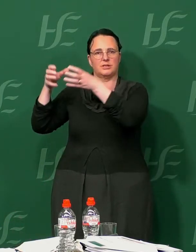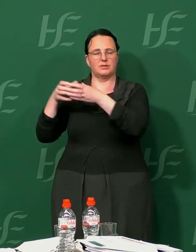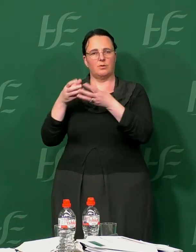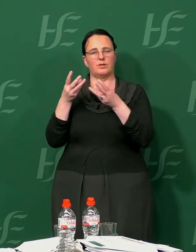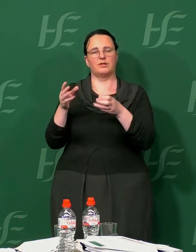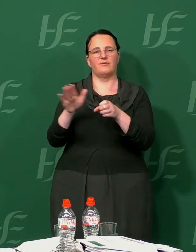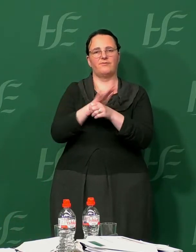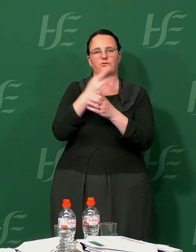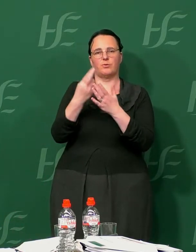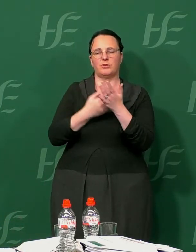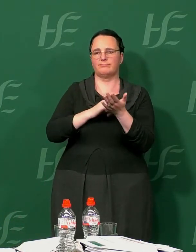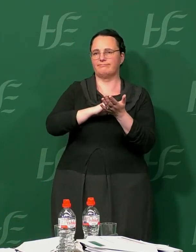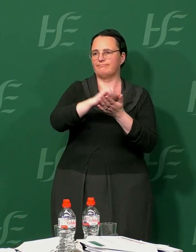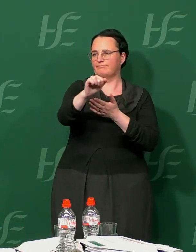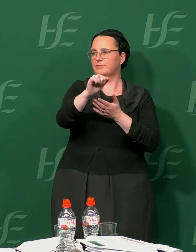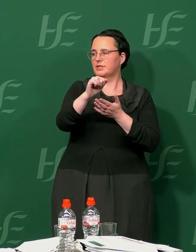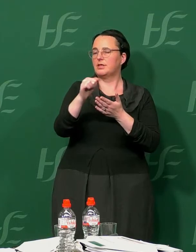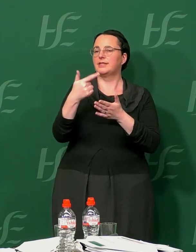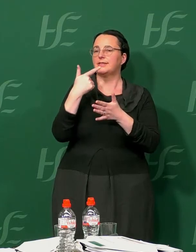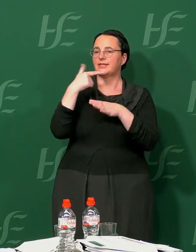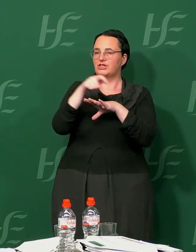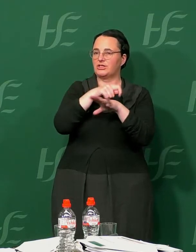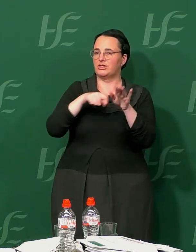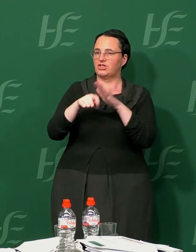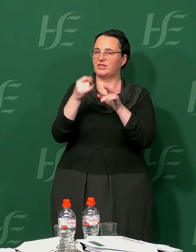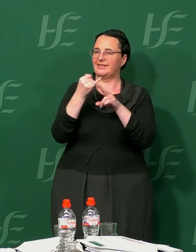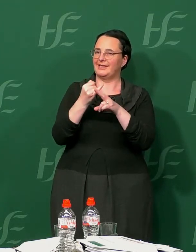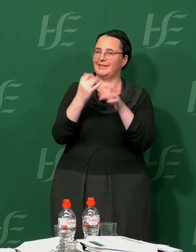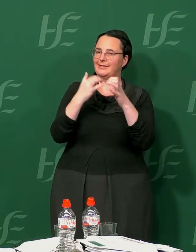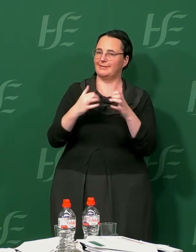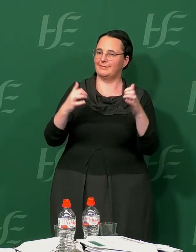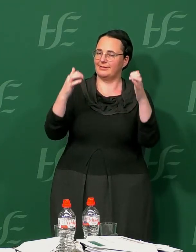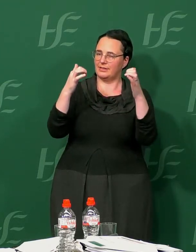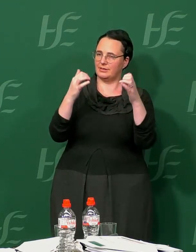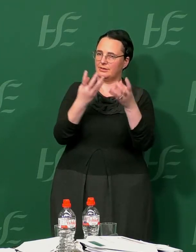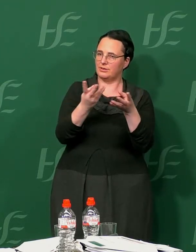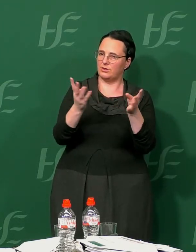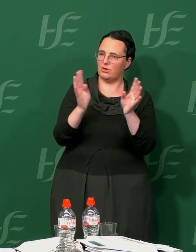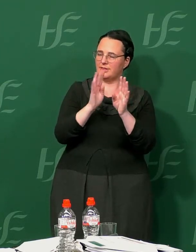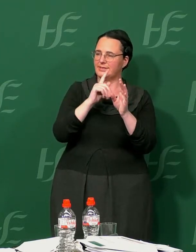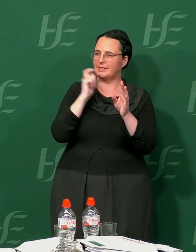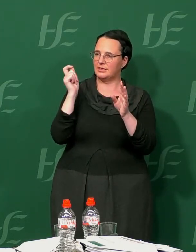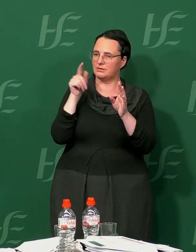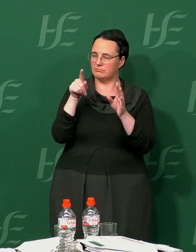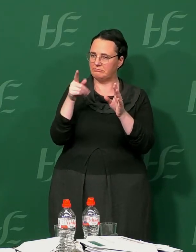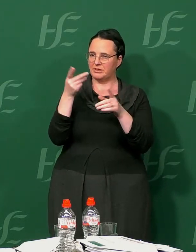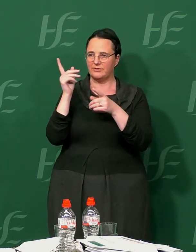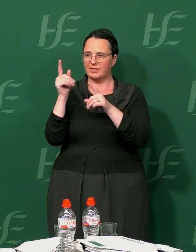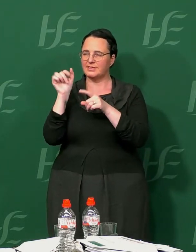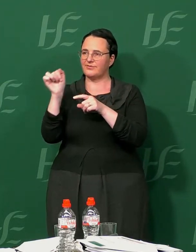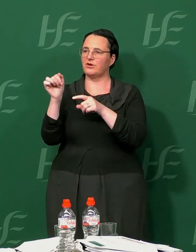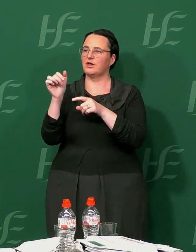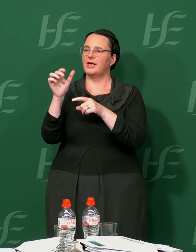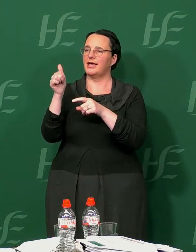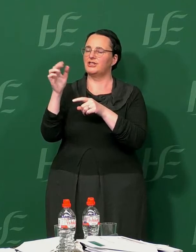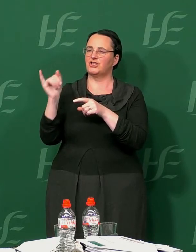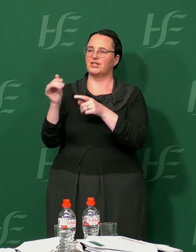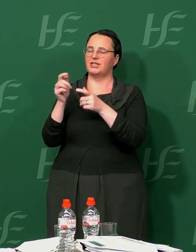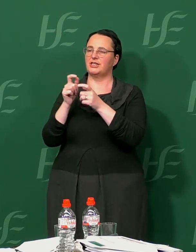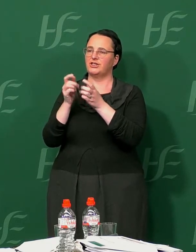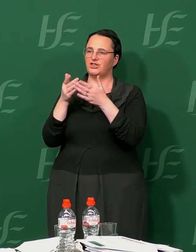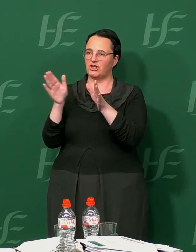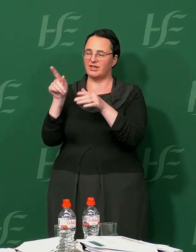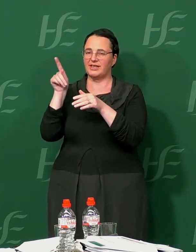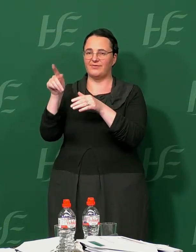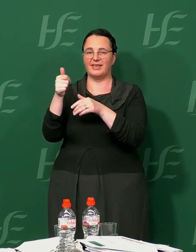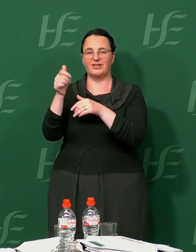The Taoiseach again said in the Dáil that advice is being sought from the Attorney General whether that can be published, or whether it can be published in a redacted form